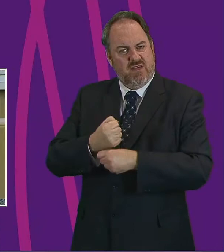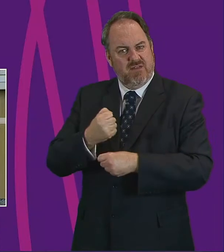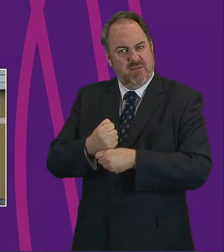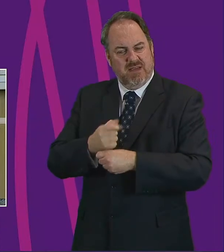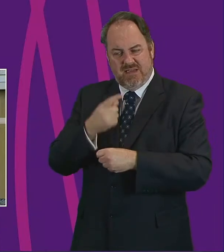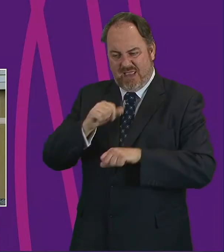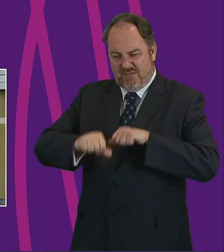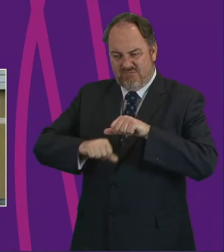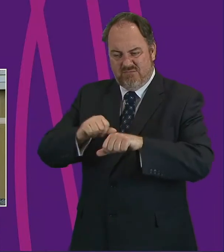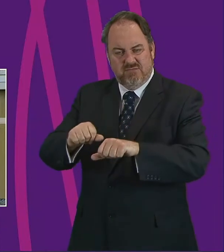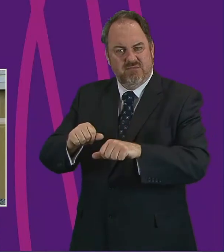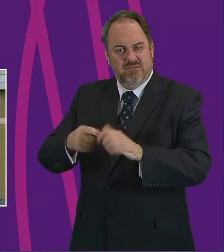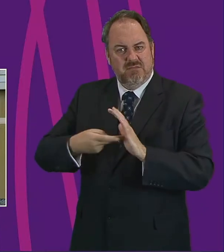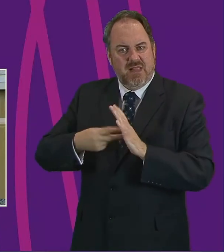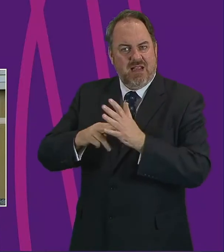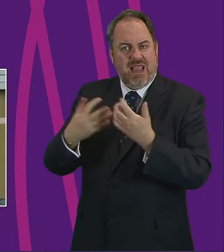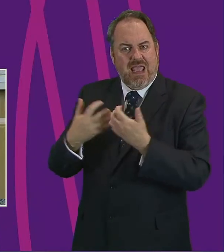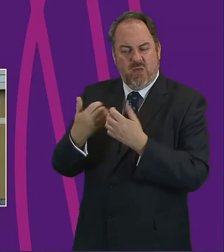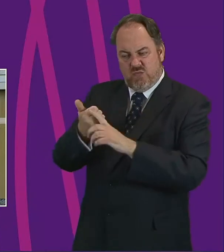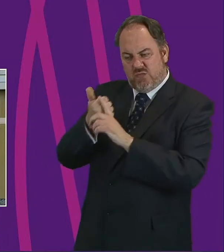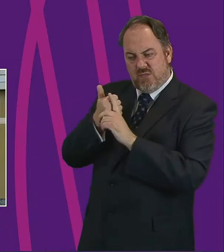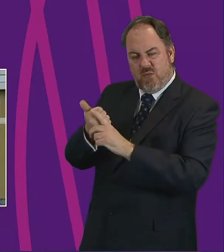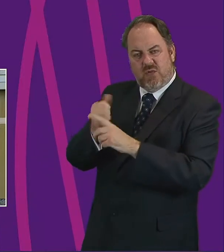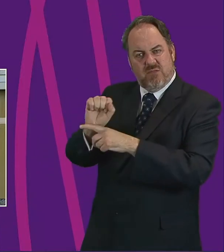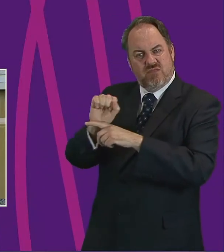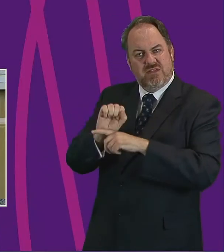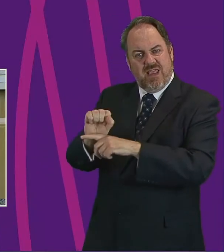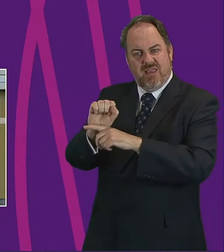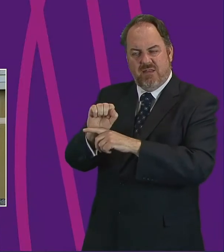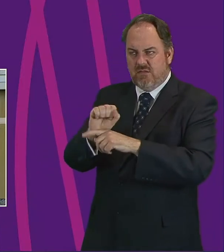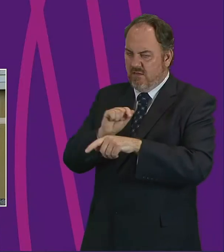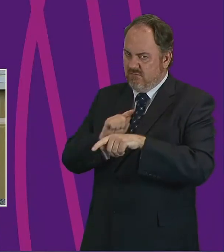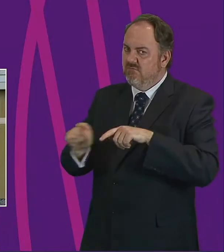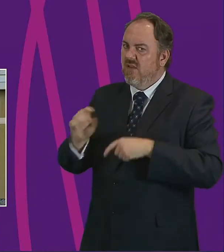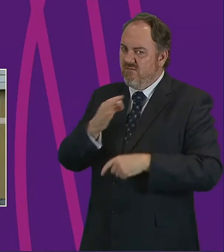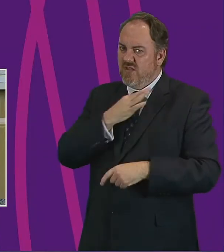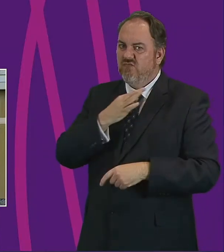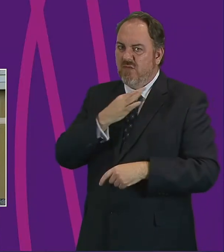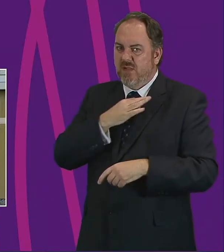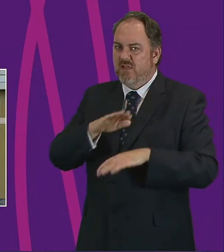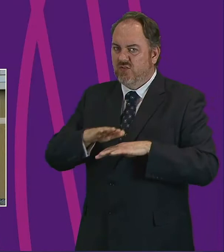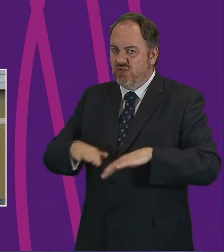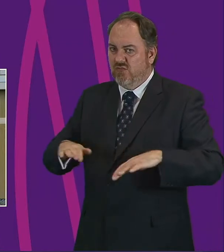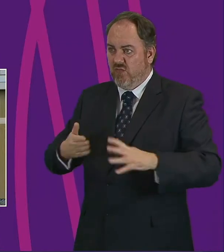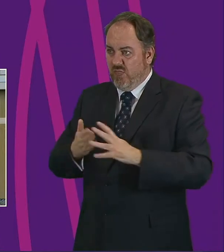to protect our most vulnerable pupils during this crisis? John Swinney.